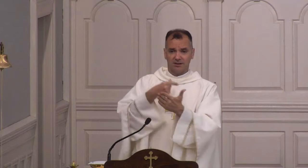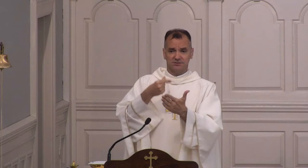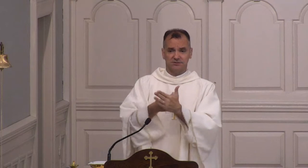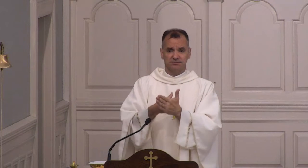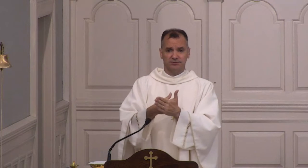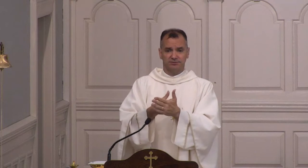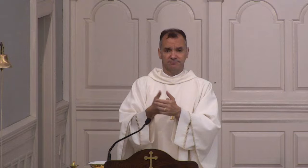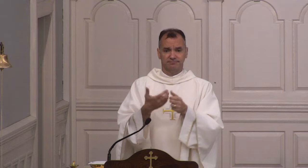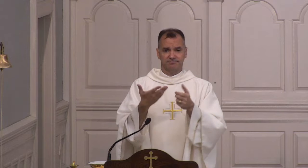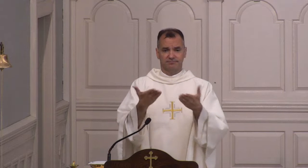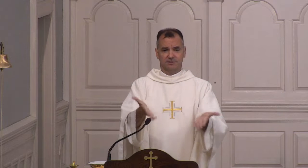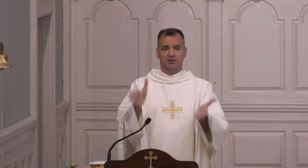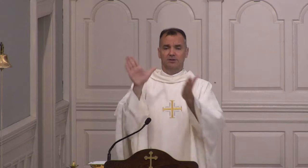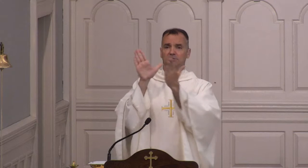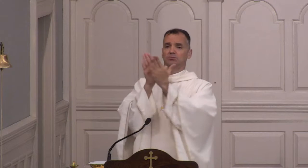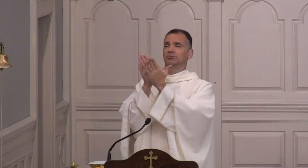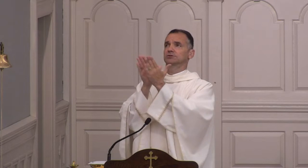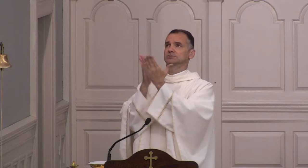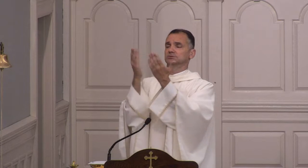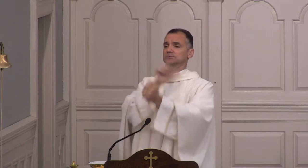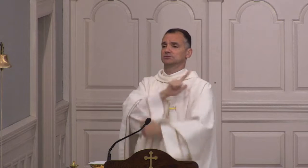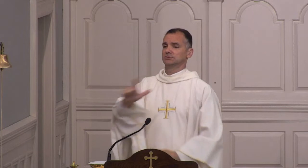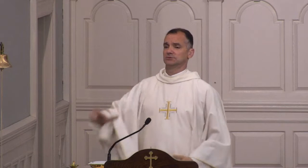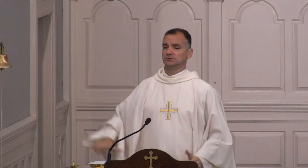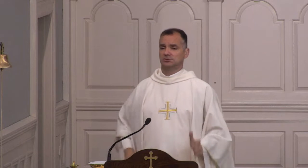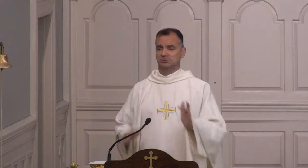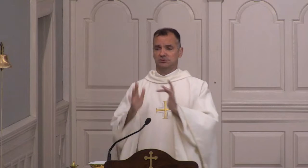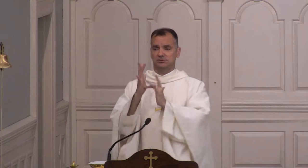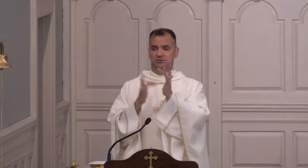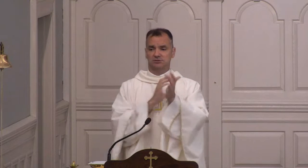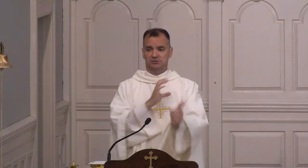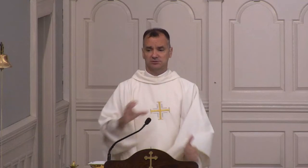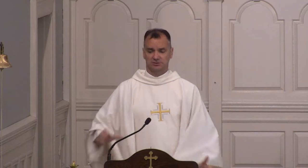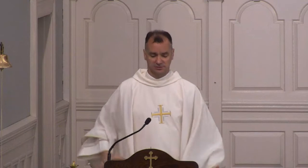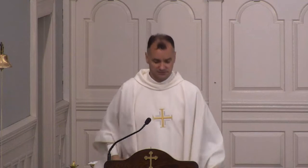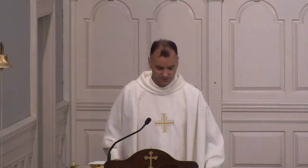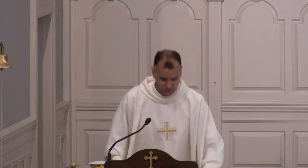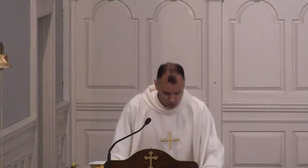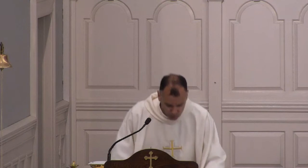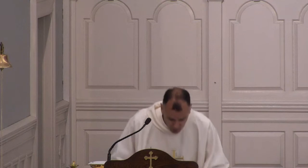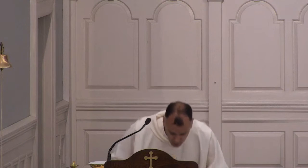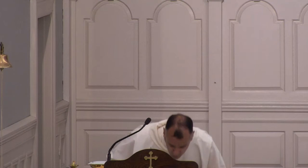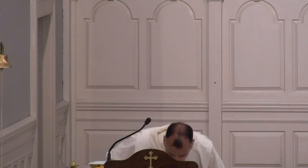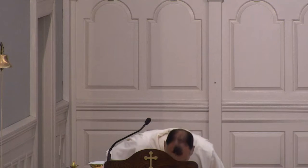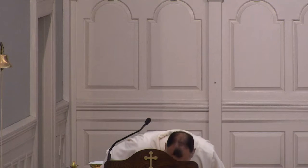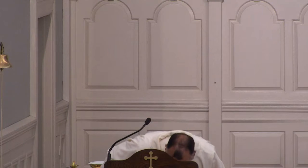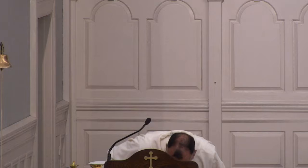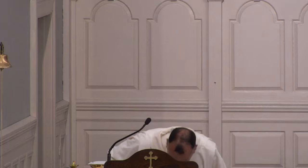The Gospel of the Lord. Praise to you, Lord Jesus Christ.